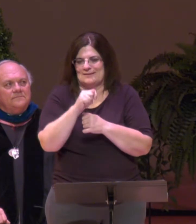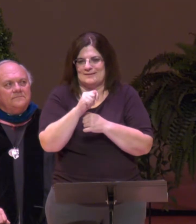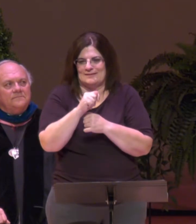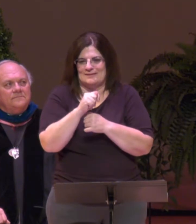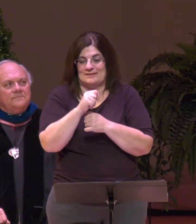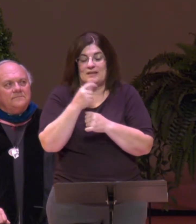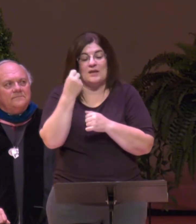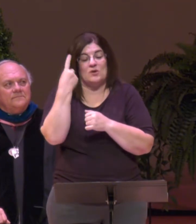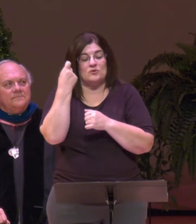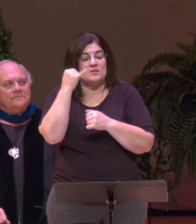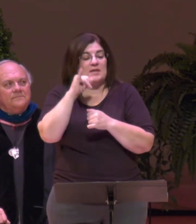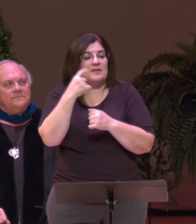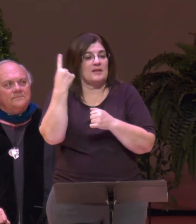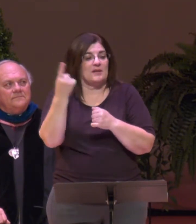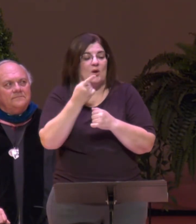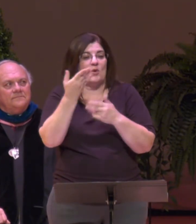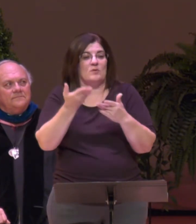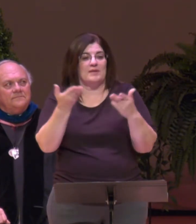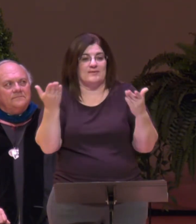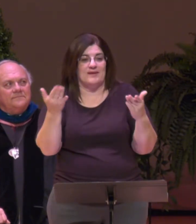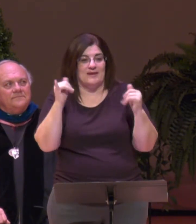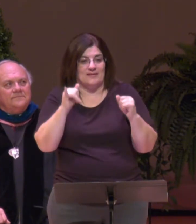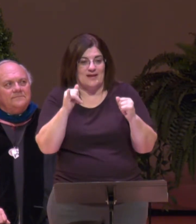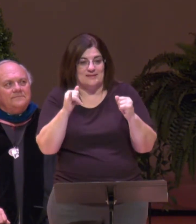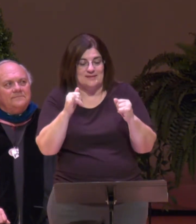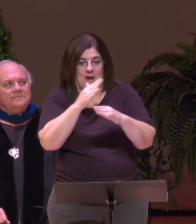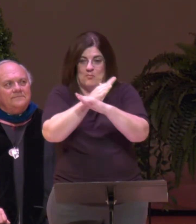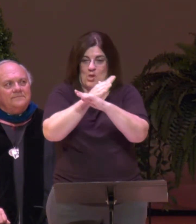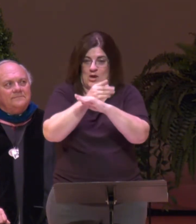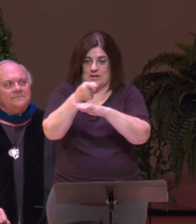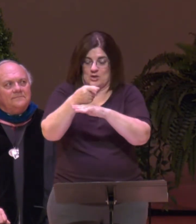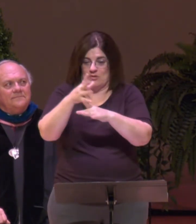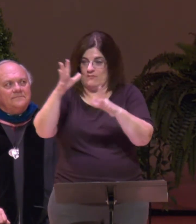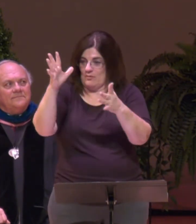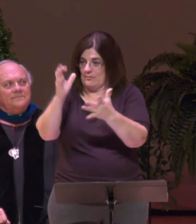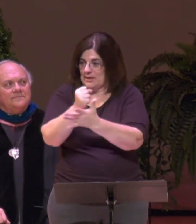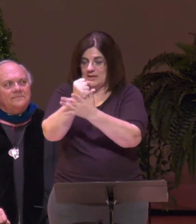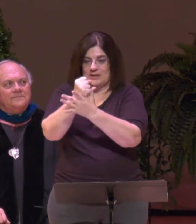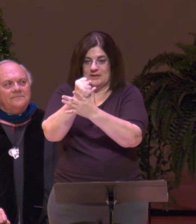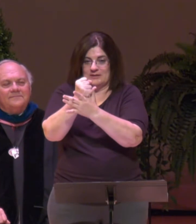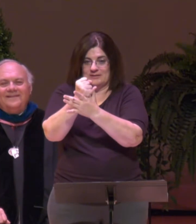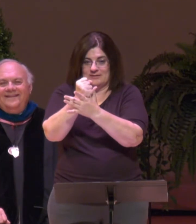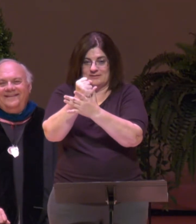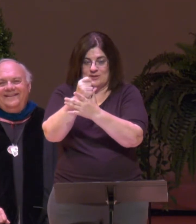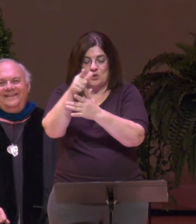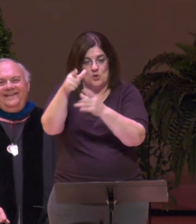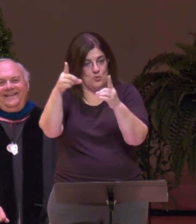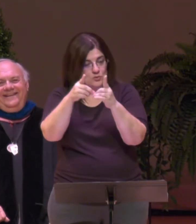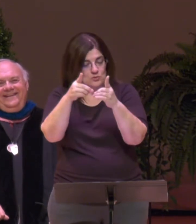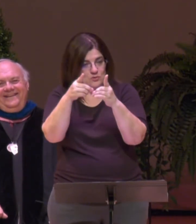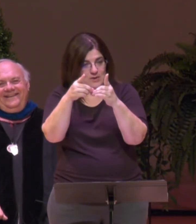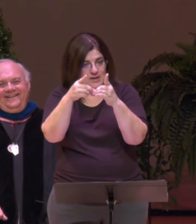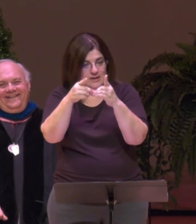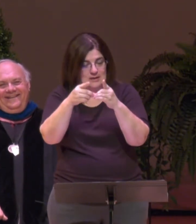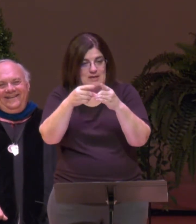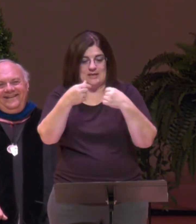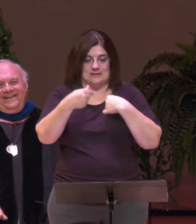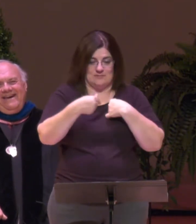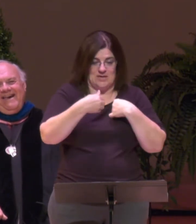degree and me is my address and my comments. So I'm going to make my comments brief, and I'm sure you'll appreciate